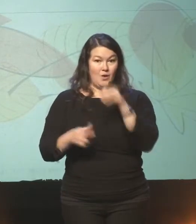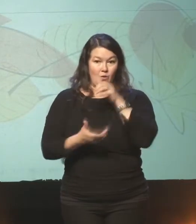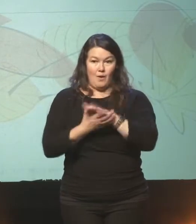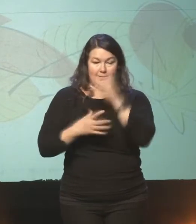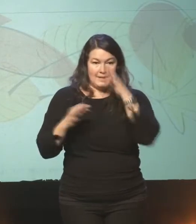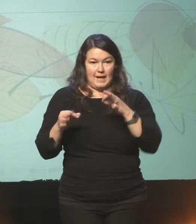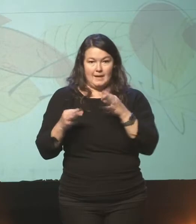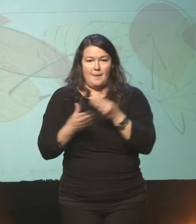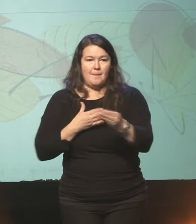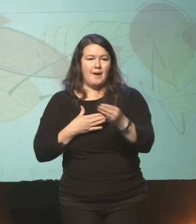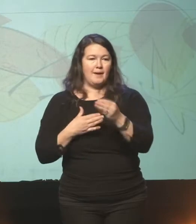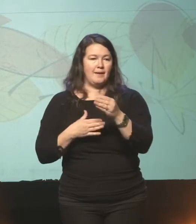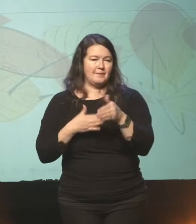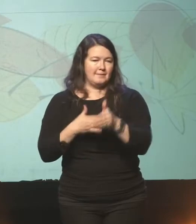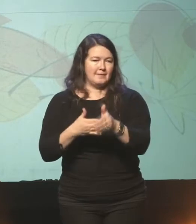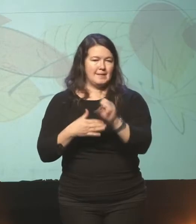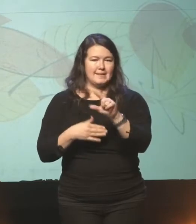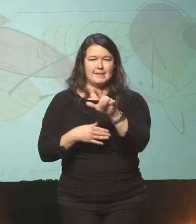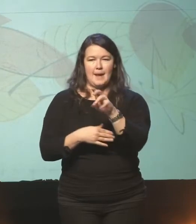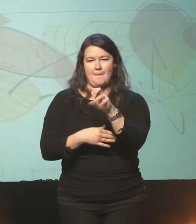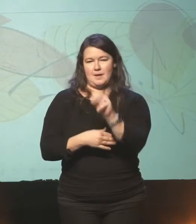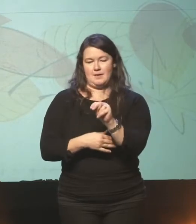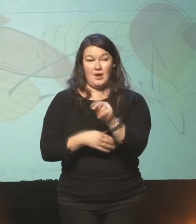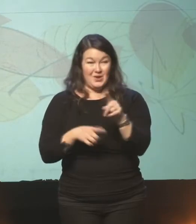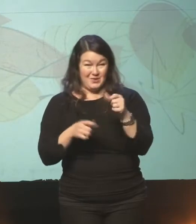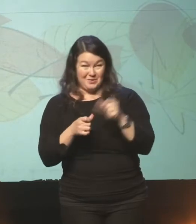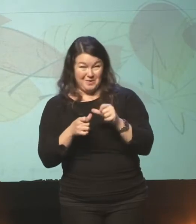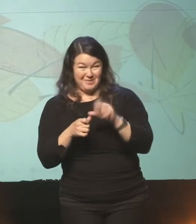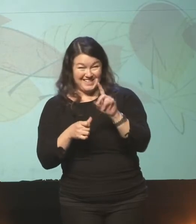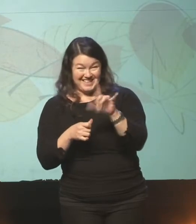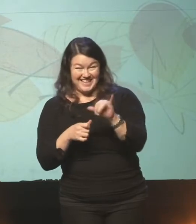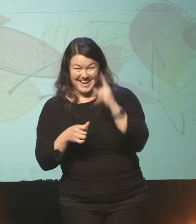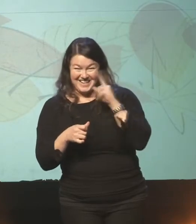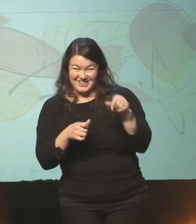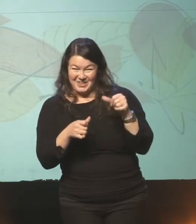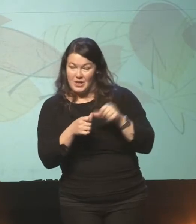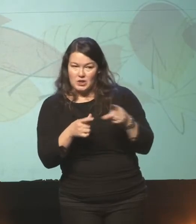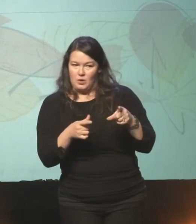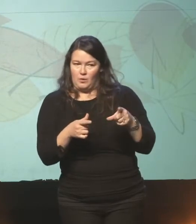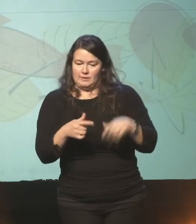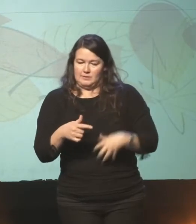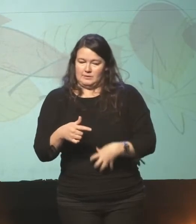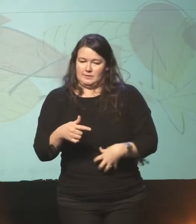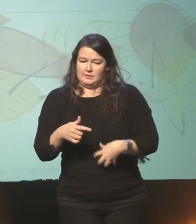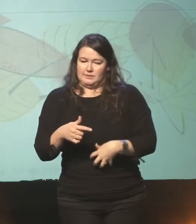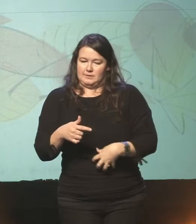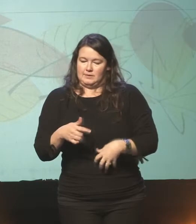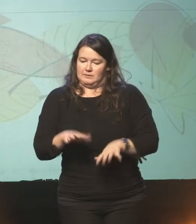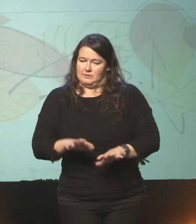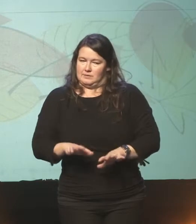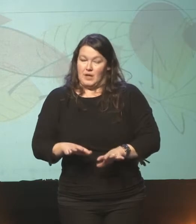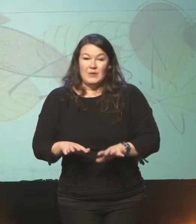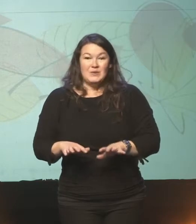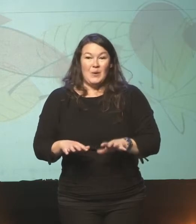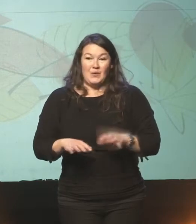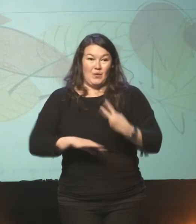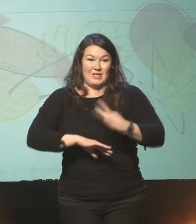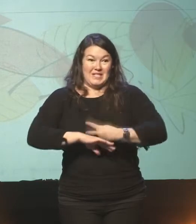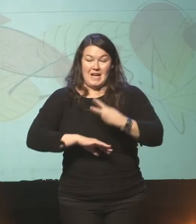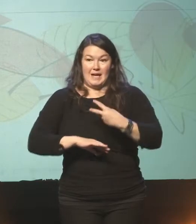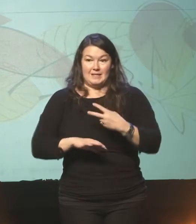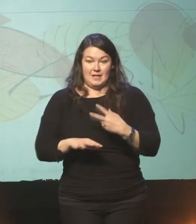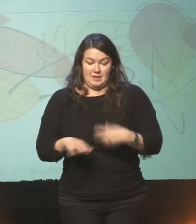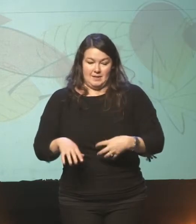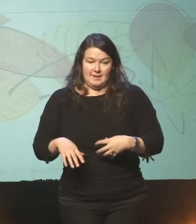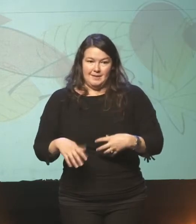salmon. And I don't know if you remember this, Cindy. She's laughing. I think she remembers. It did not agree with her. And so Wendy spent the next day and a half on vacation just having a